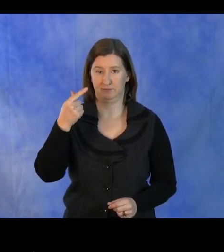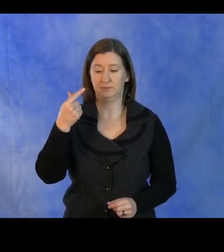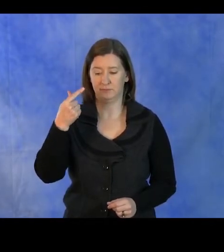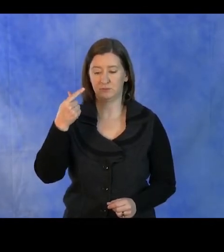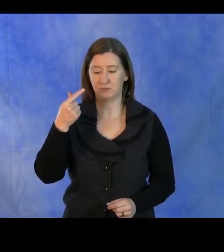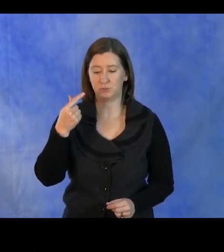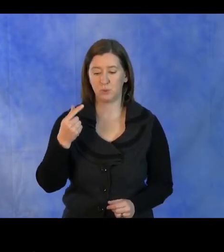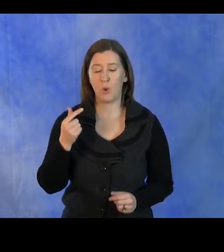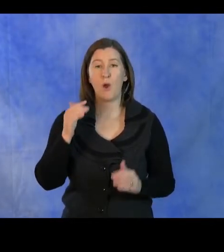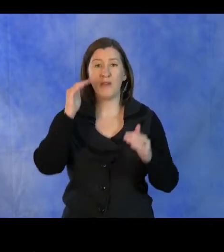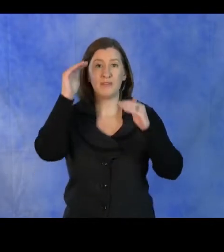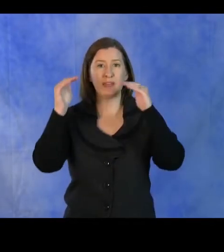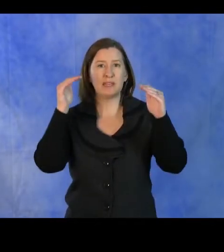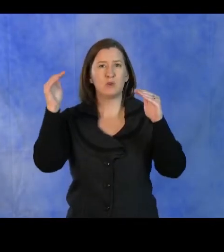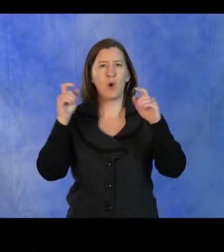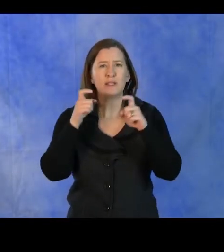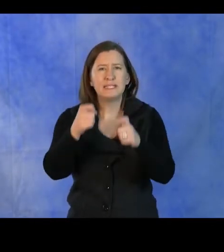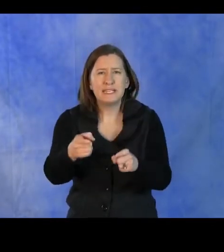scaffolding.